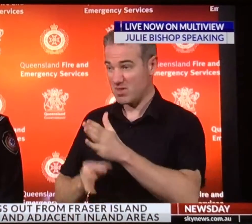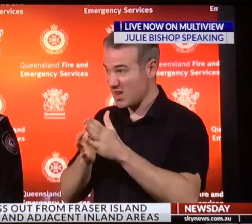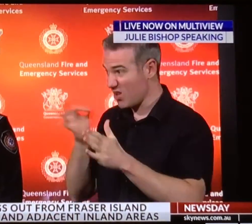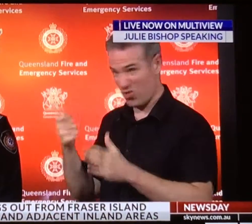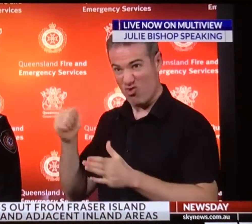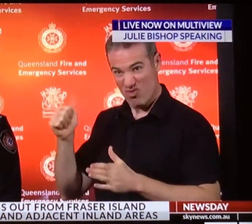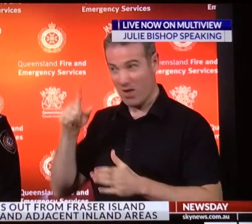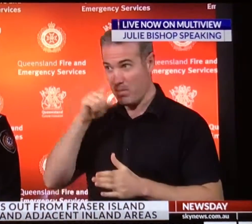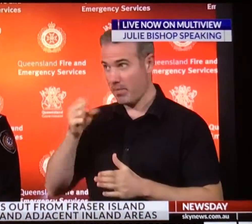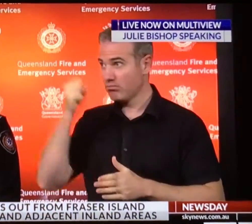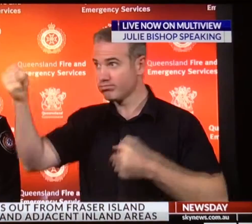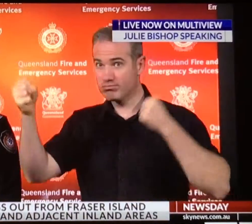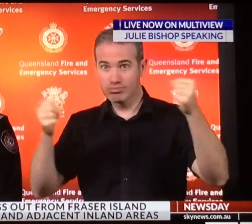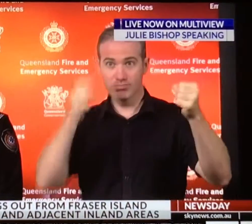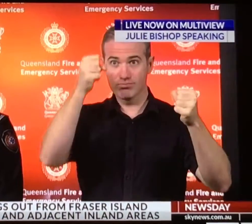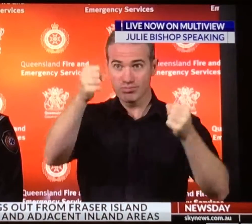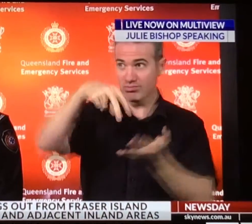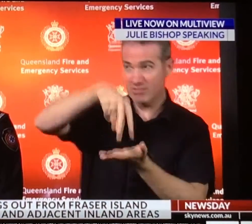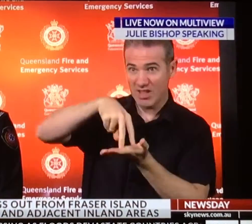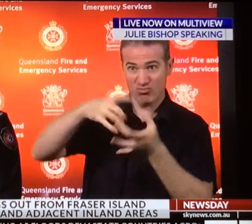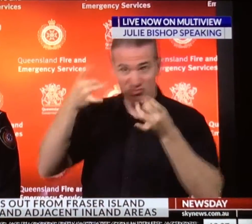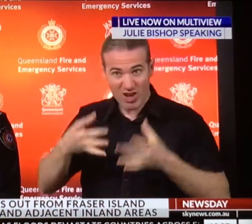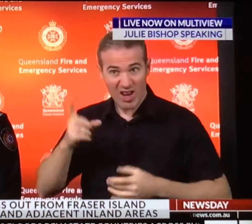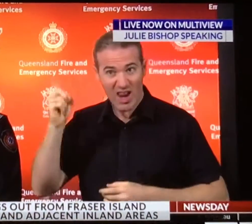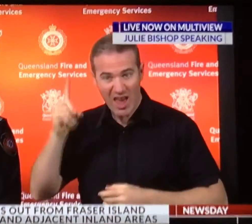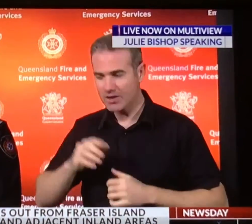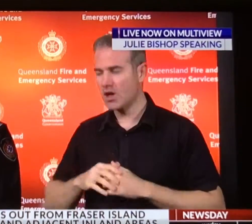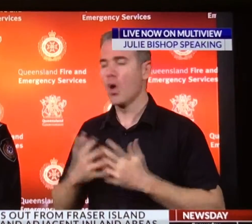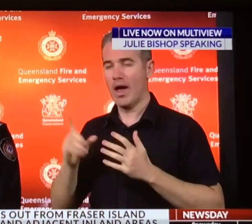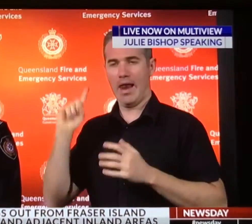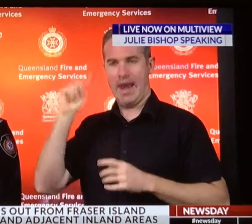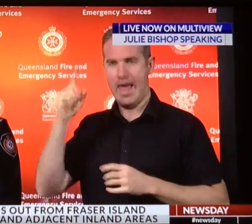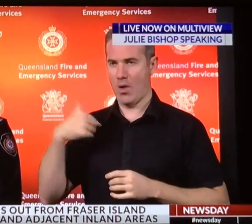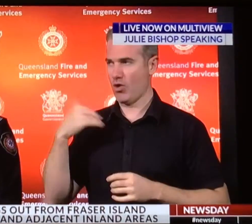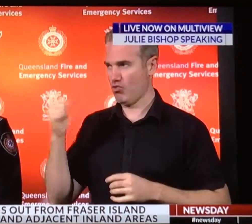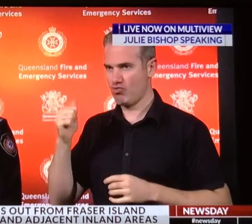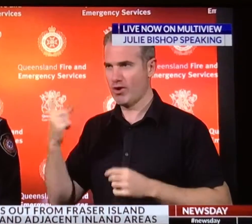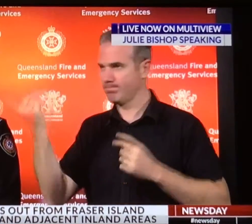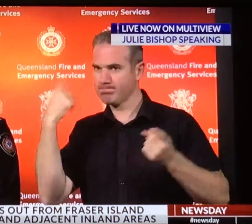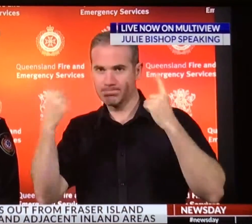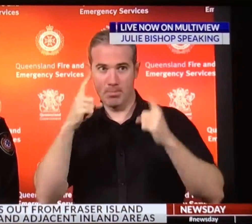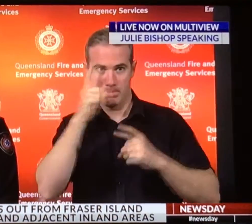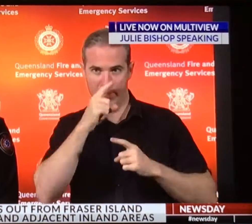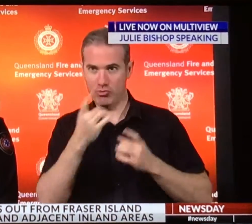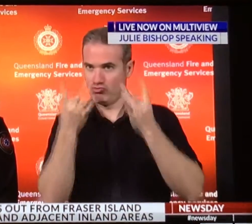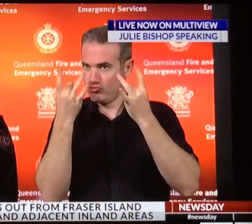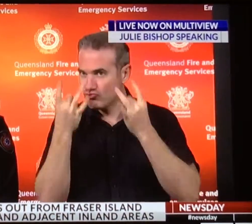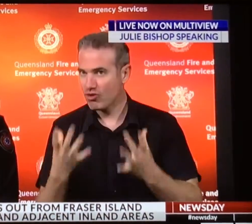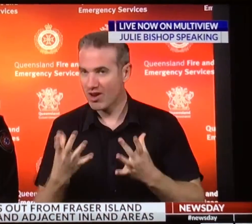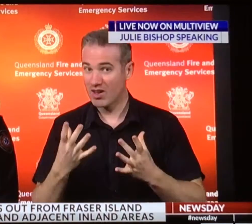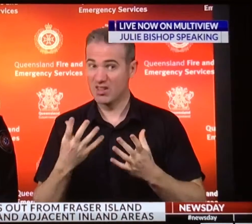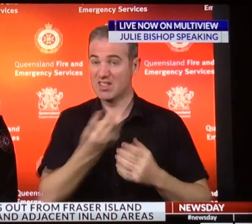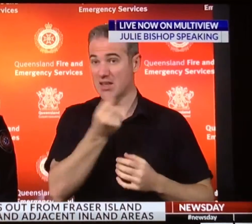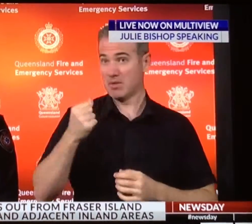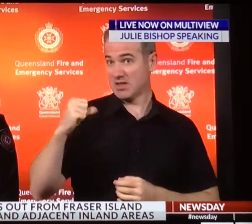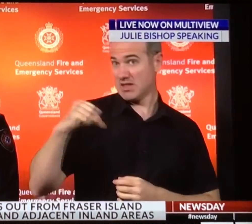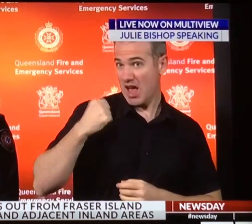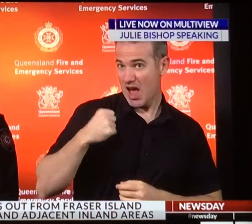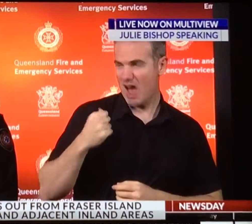At this stage, we're ensuring that we're maximising our crewing, so ensuring that we do have those people, whether they be on staff, but also